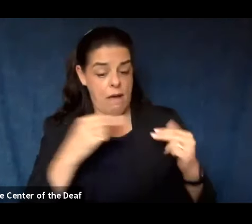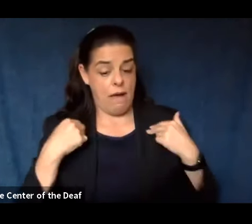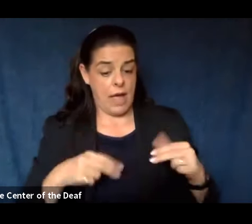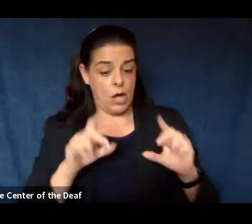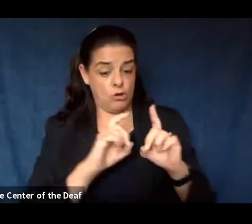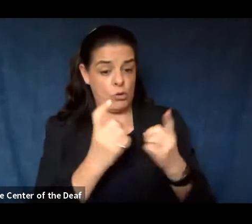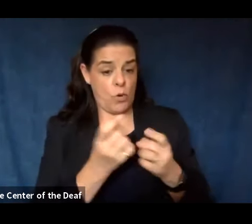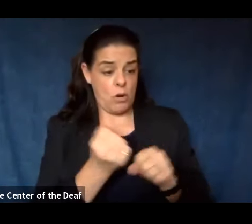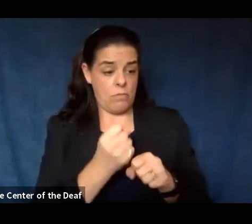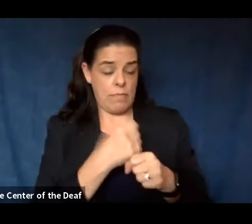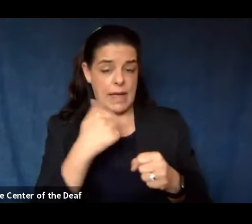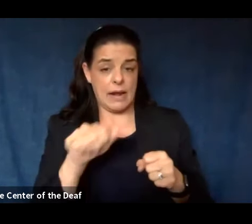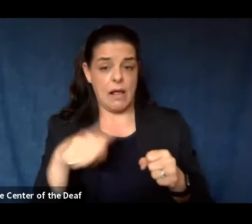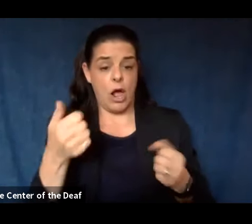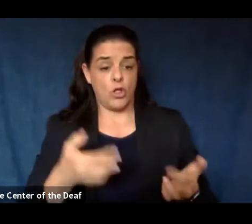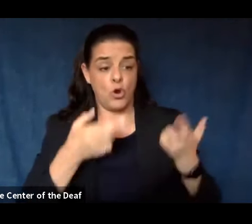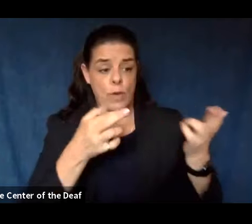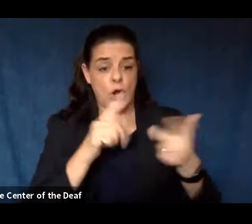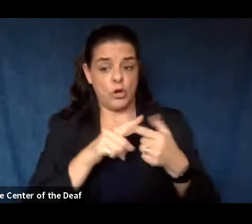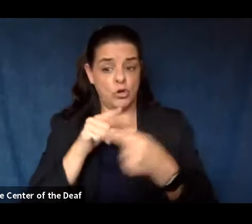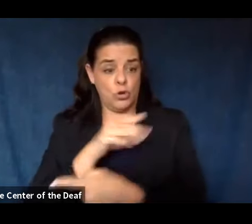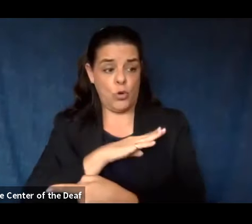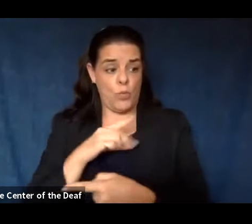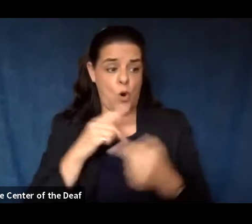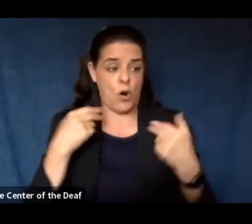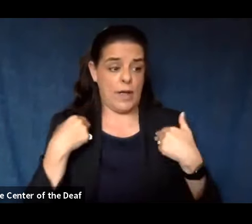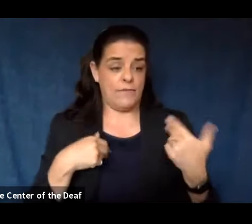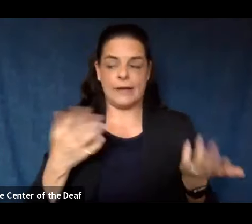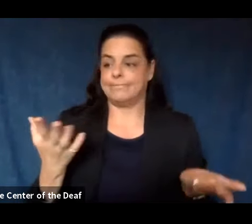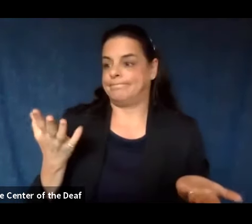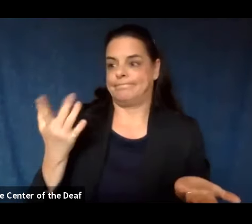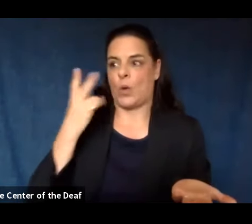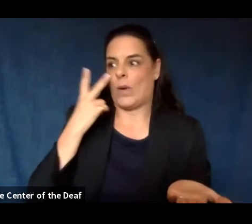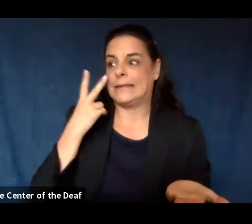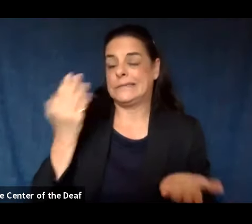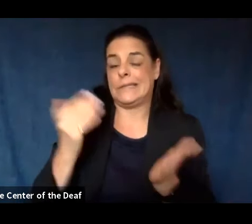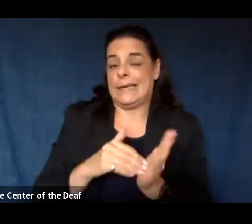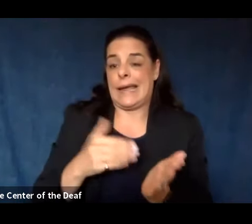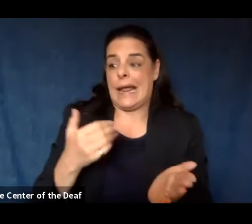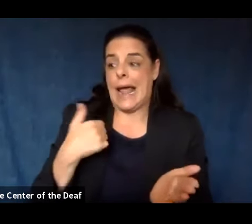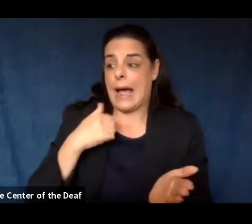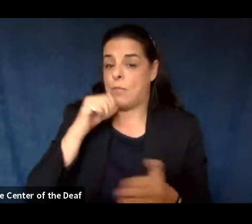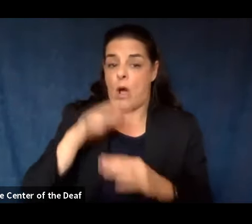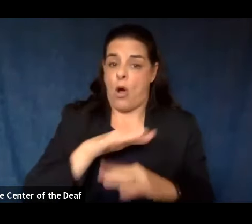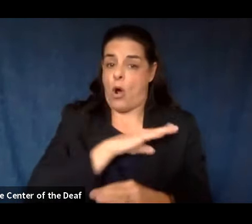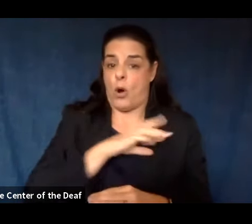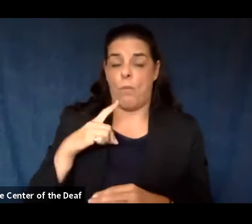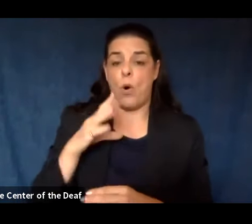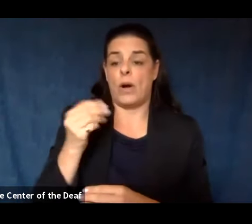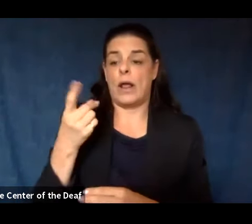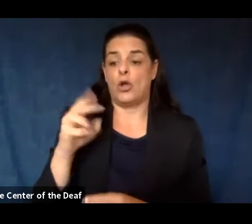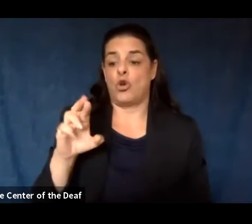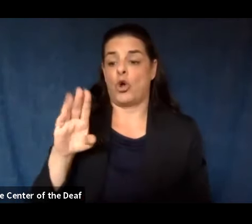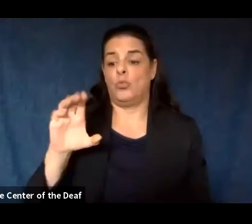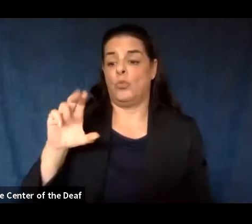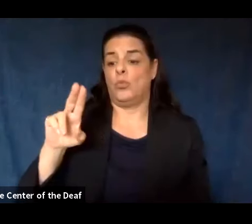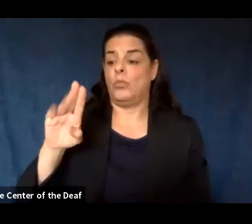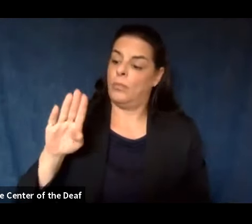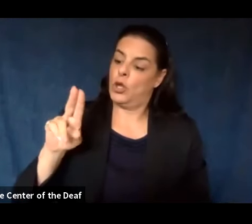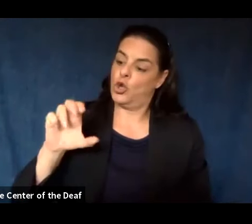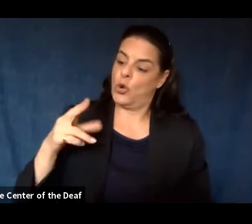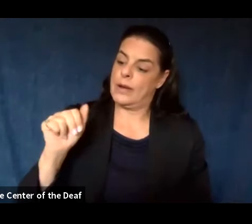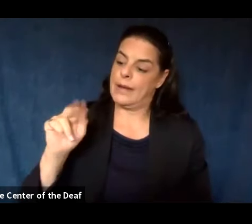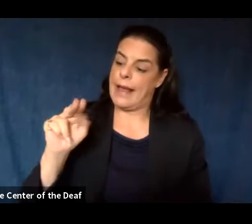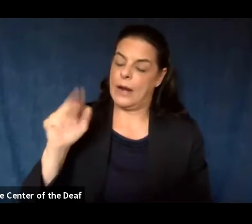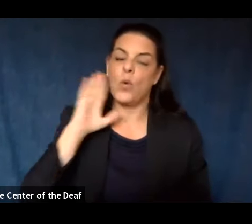the Board of Health? I think that's all to be seen tonight. Again, I'm not on the board, and Dr. Buchanan will be representing us